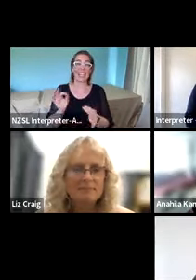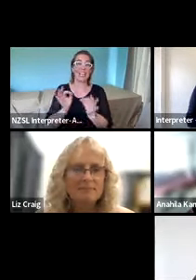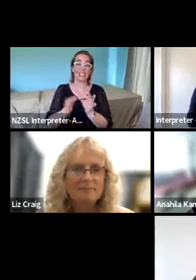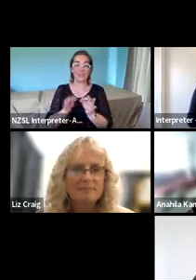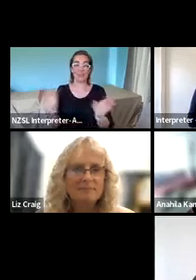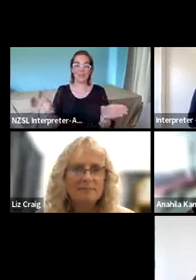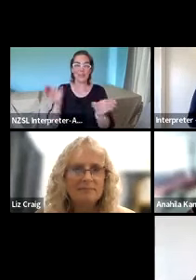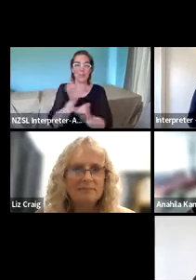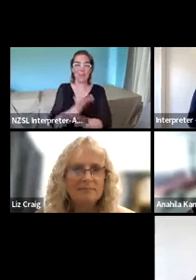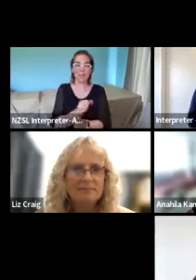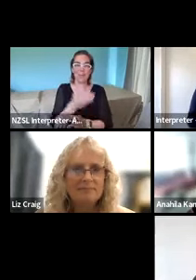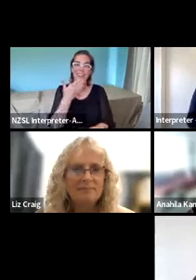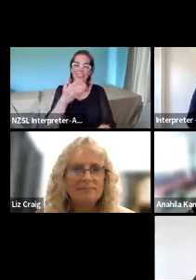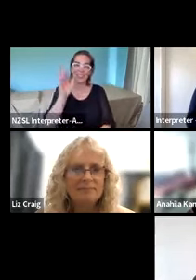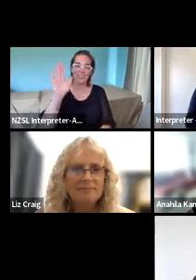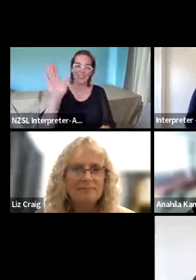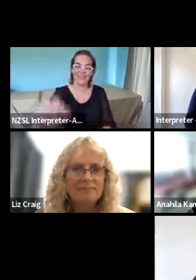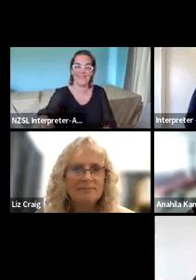thank you.